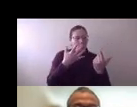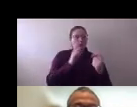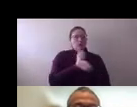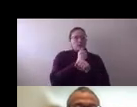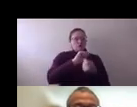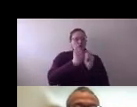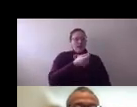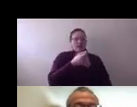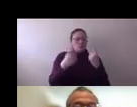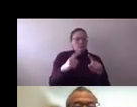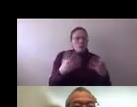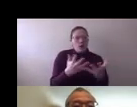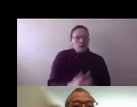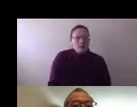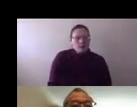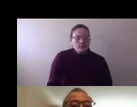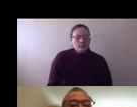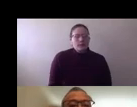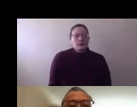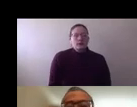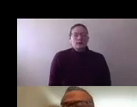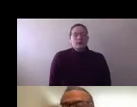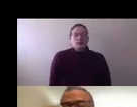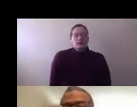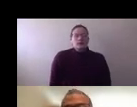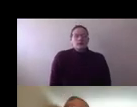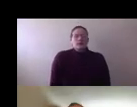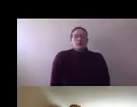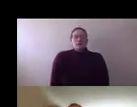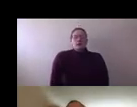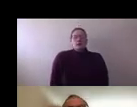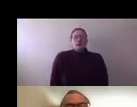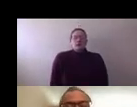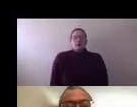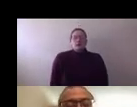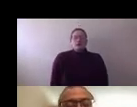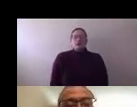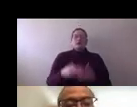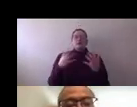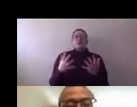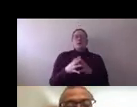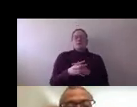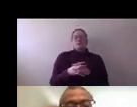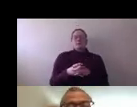are taking place. So I have thought about